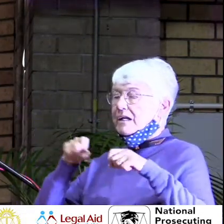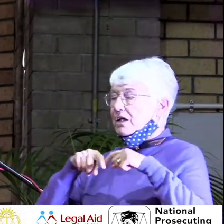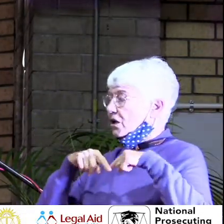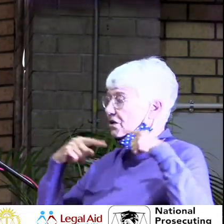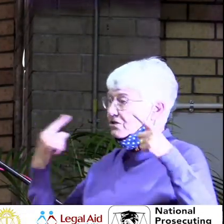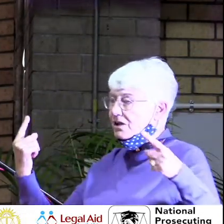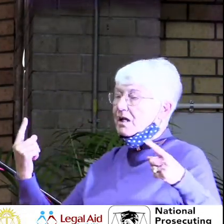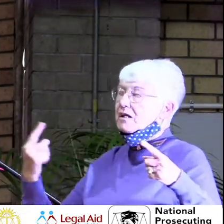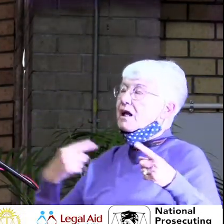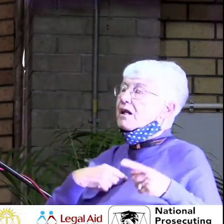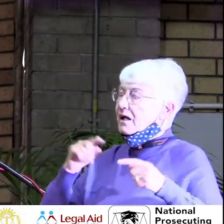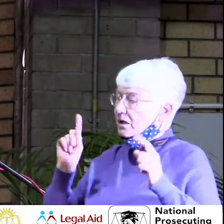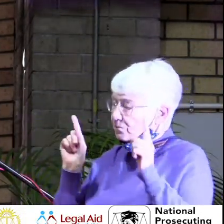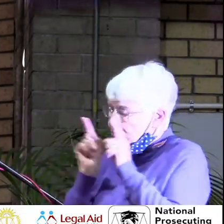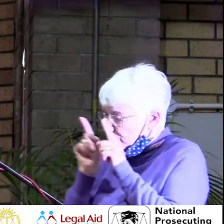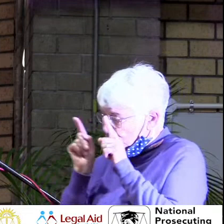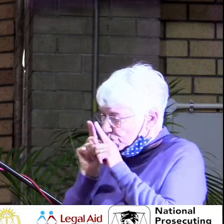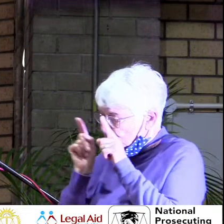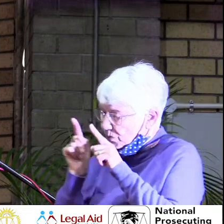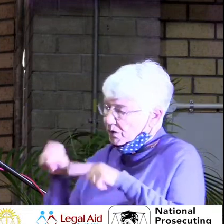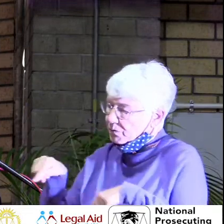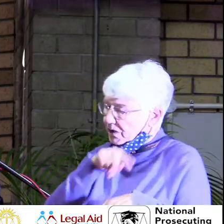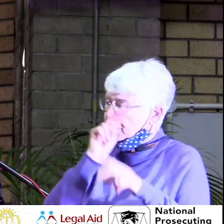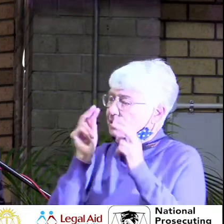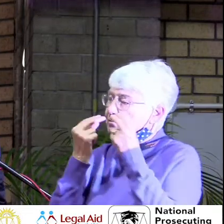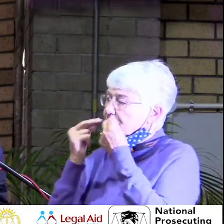get lunch.